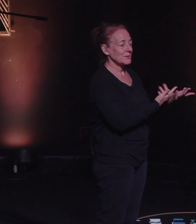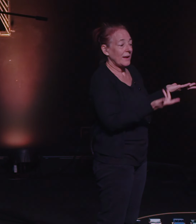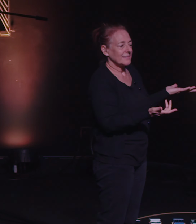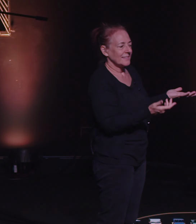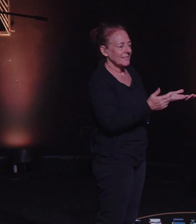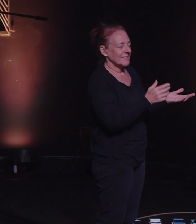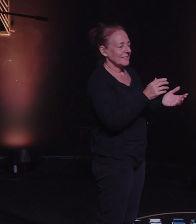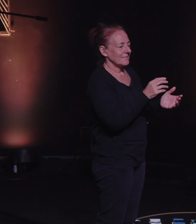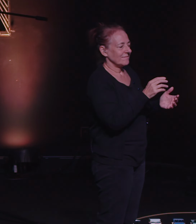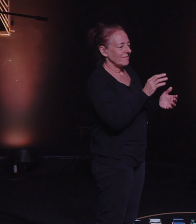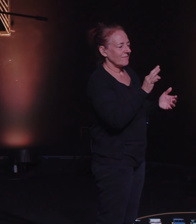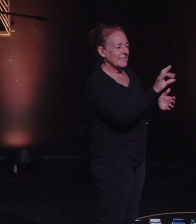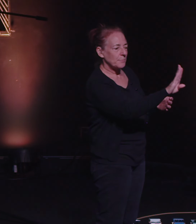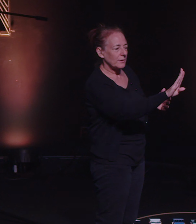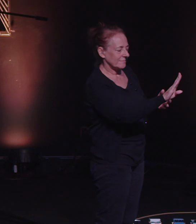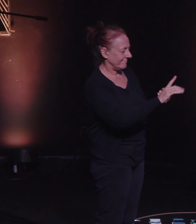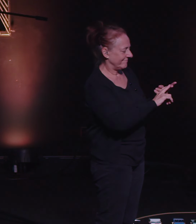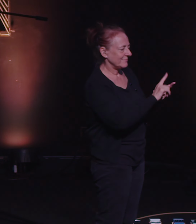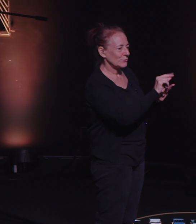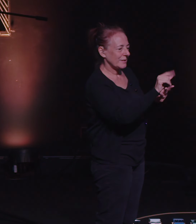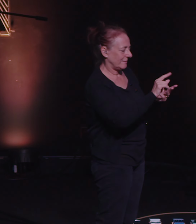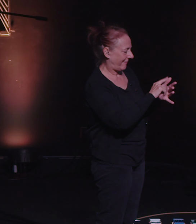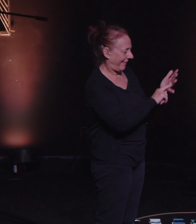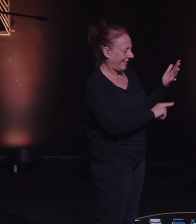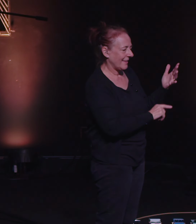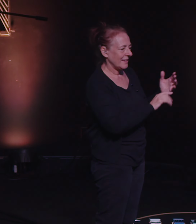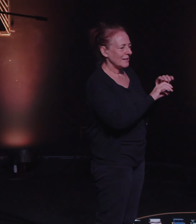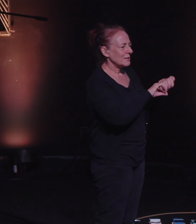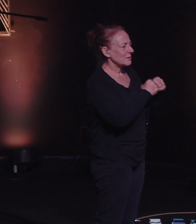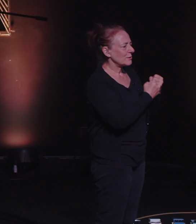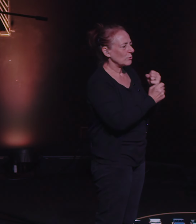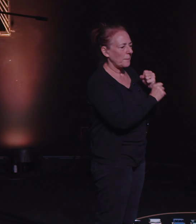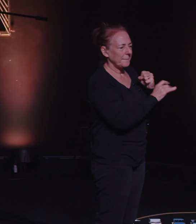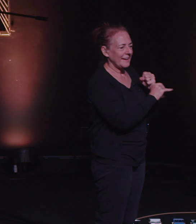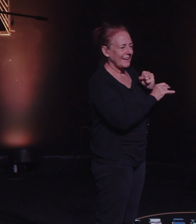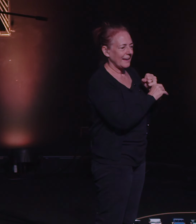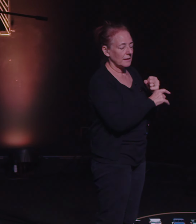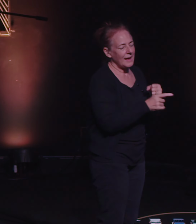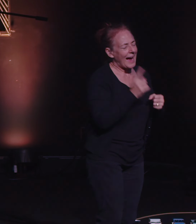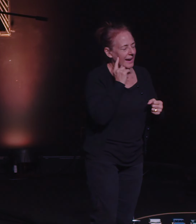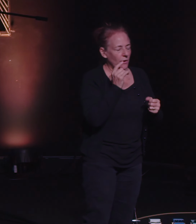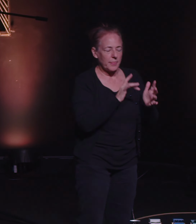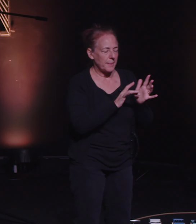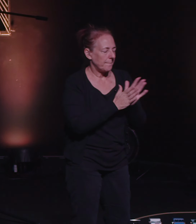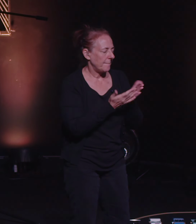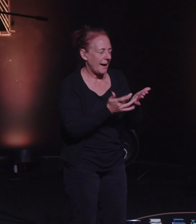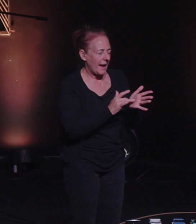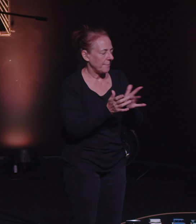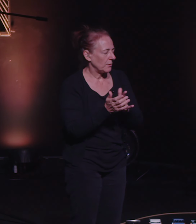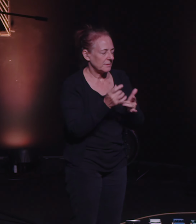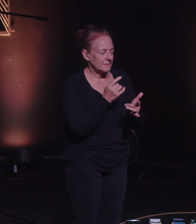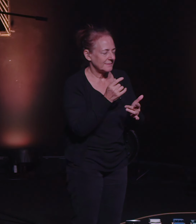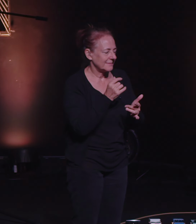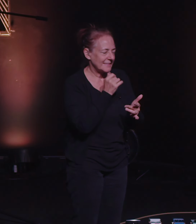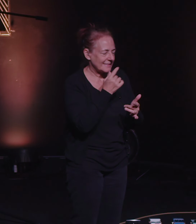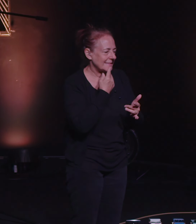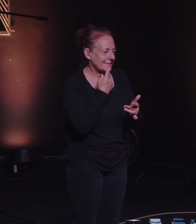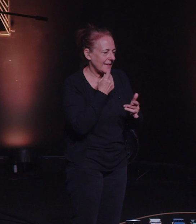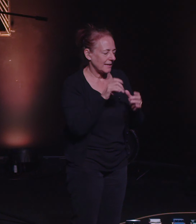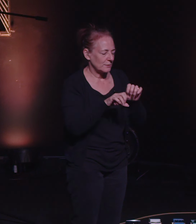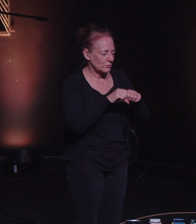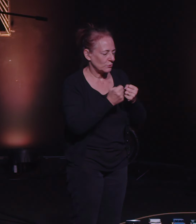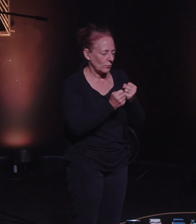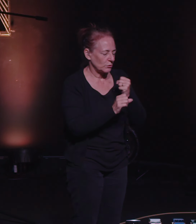That there is nothing in Scripture, just because social media is not in there, that changes what we can and can't say on social media.